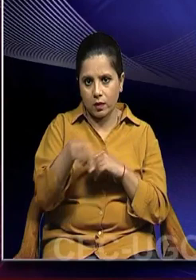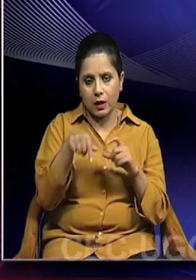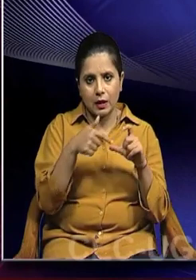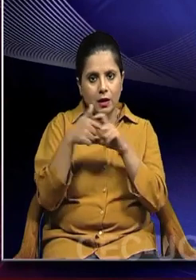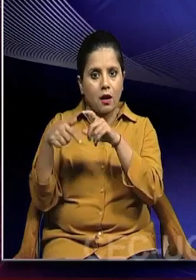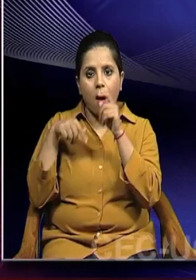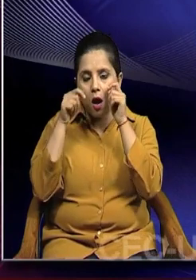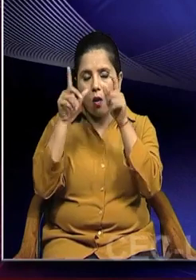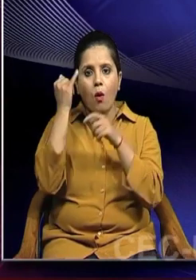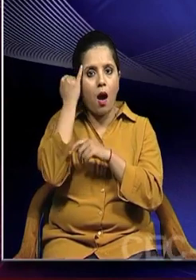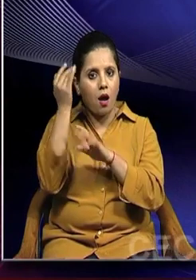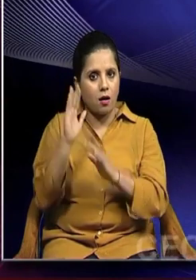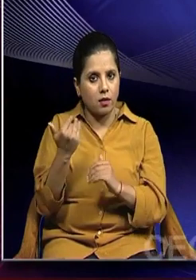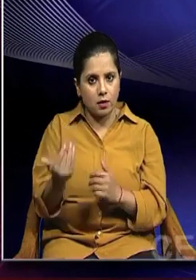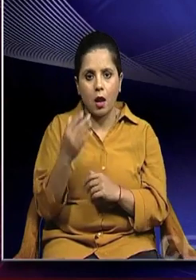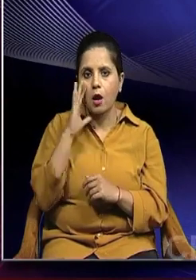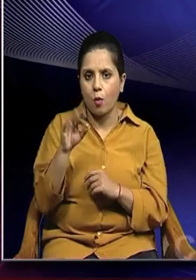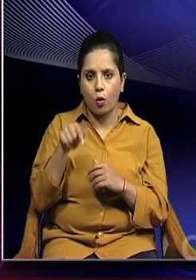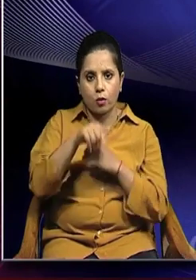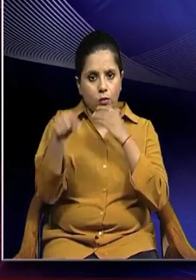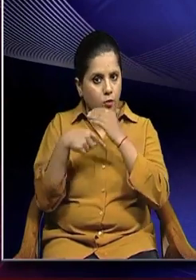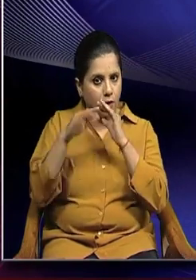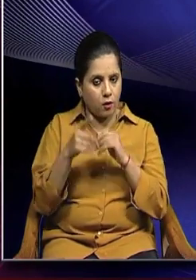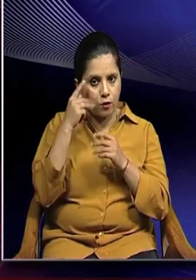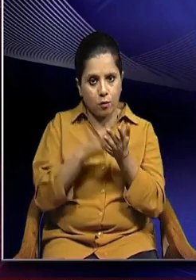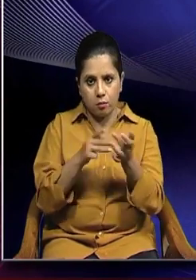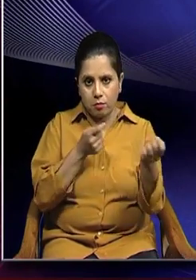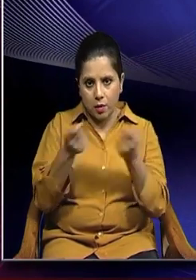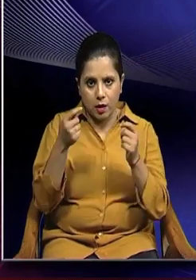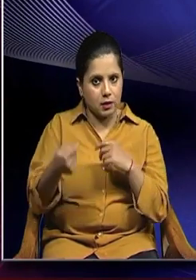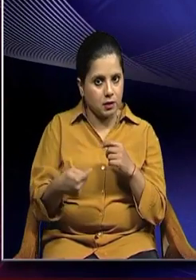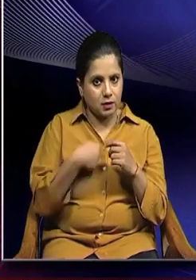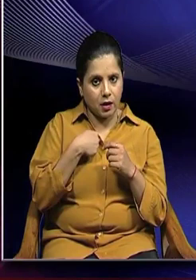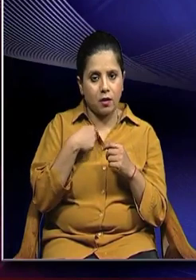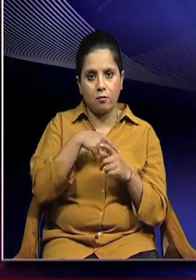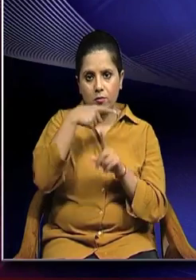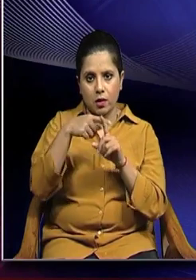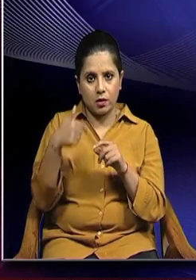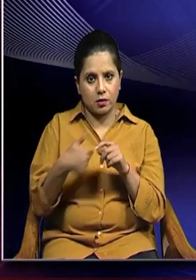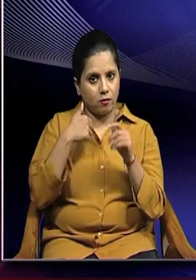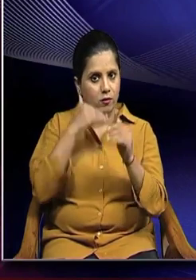awakening idea as an important component for managing the self and the self